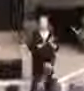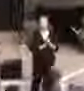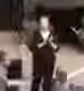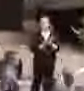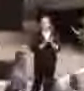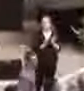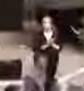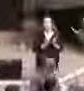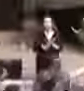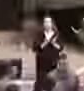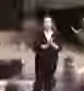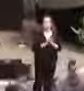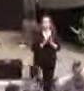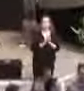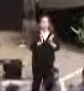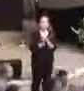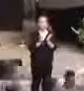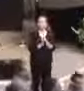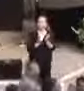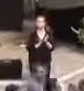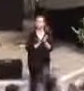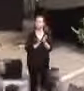Thank you.